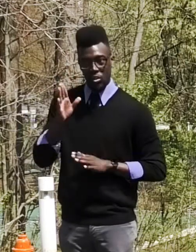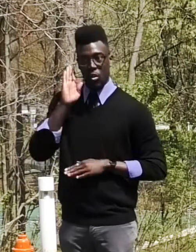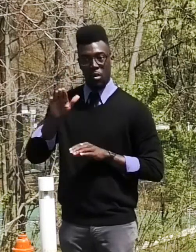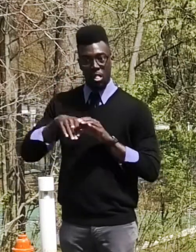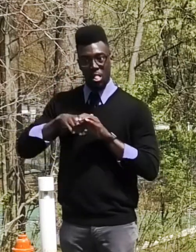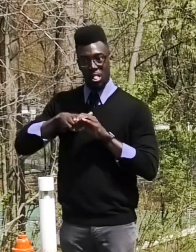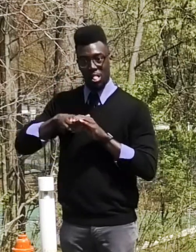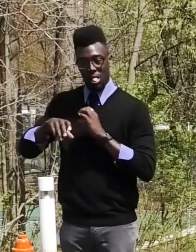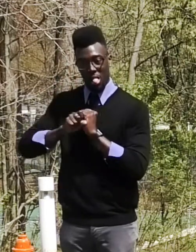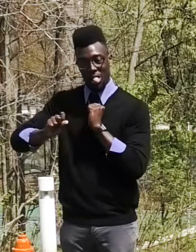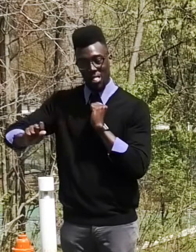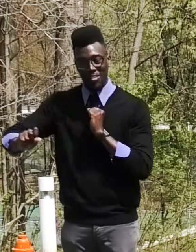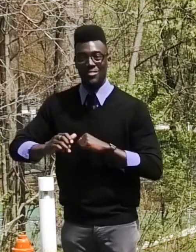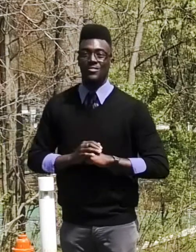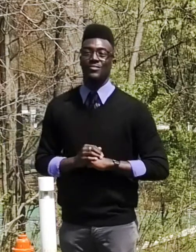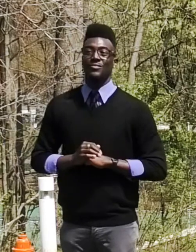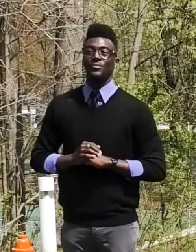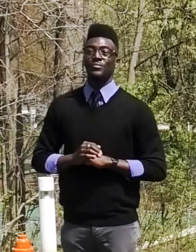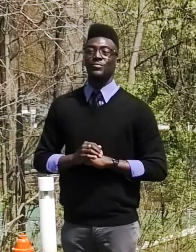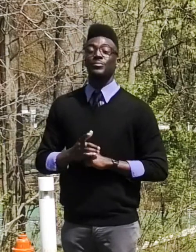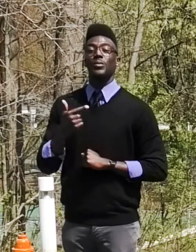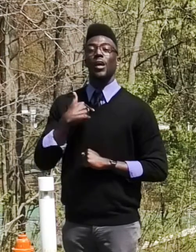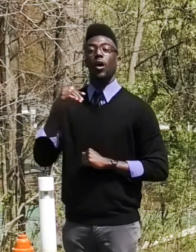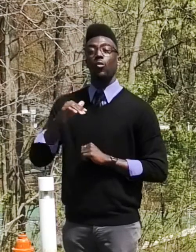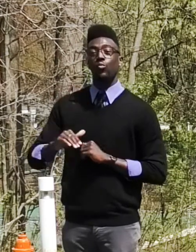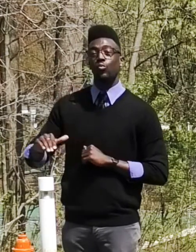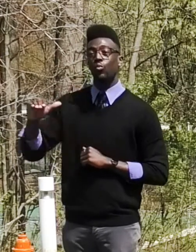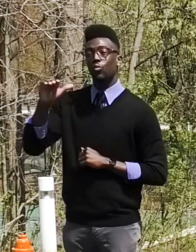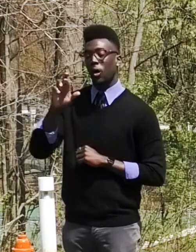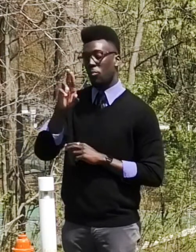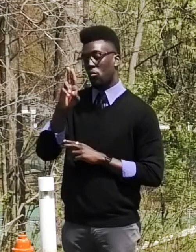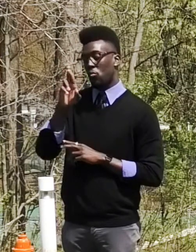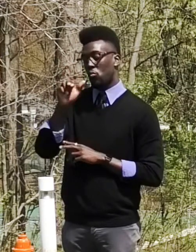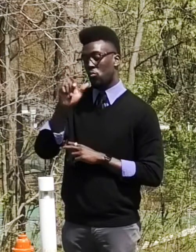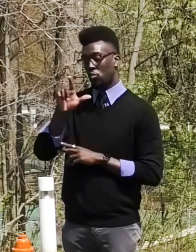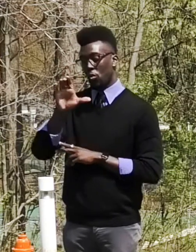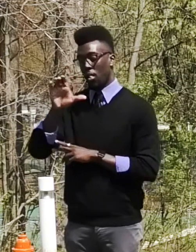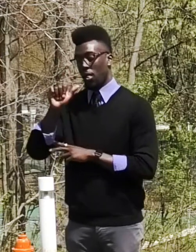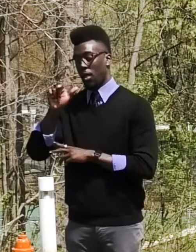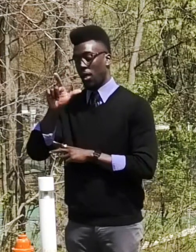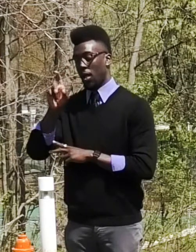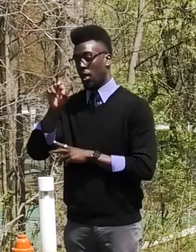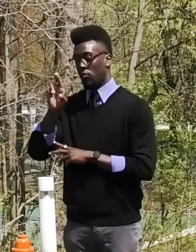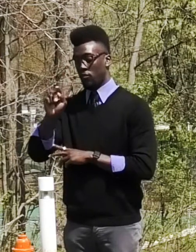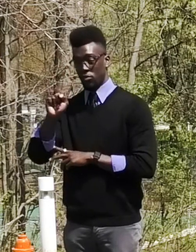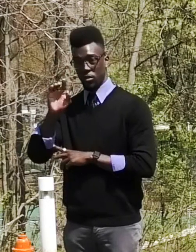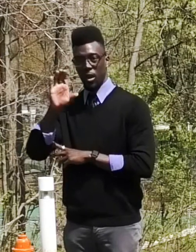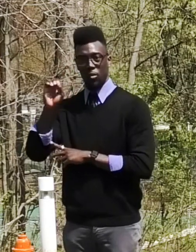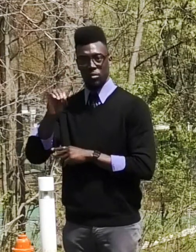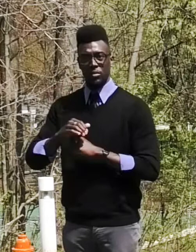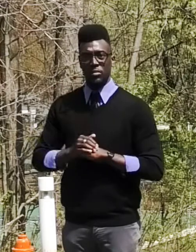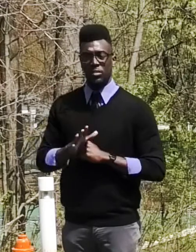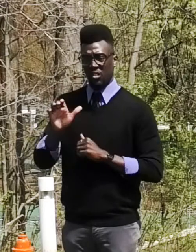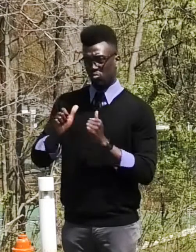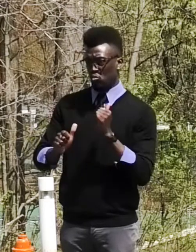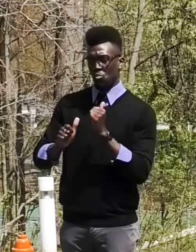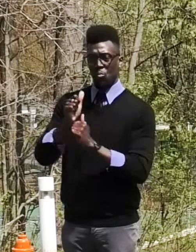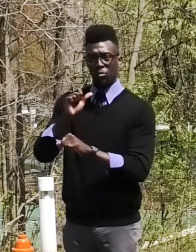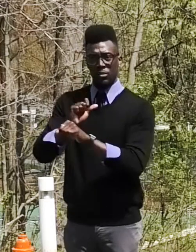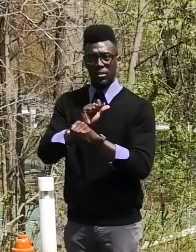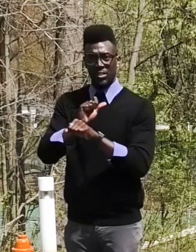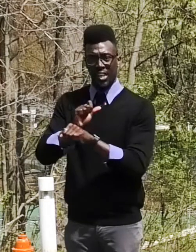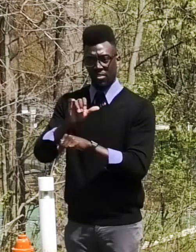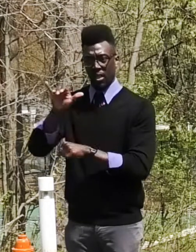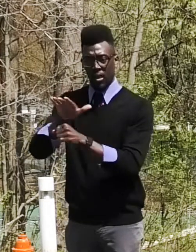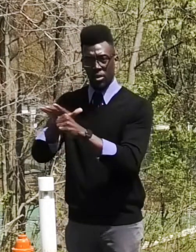talk over. But I grew up in rural Calvert County, which had the most enslaved people in Maryland. At the